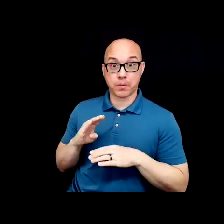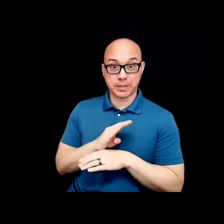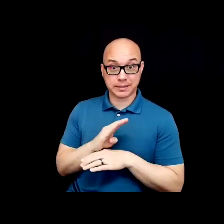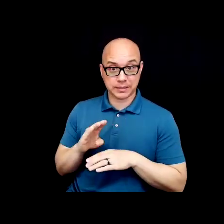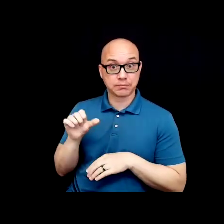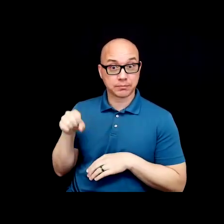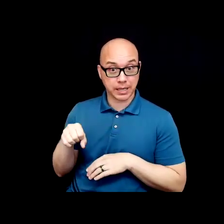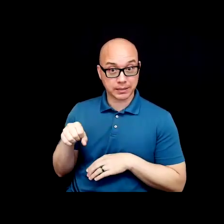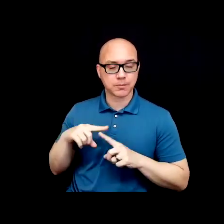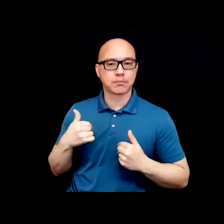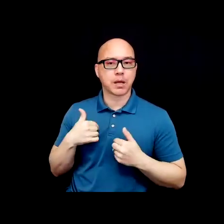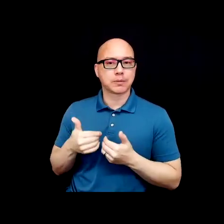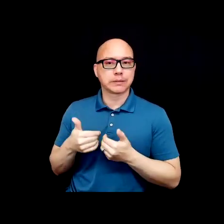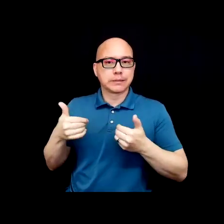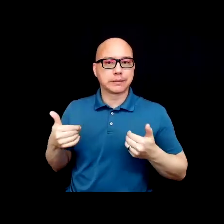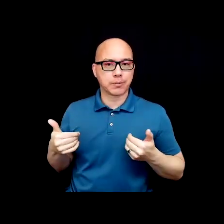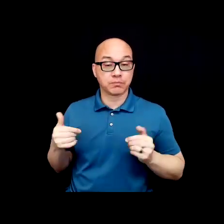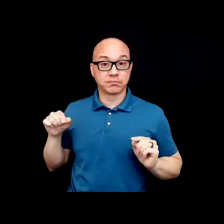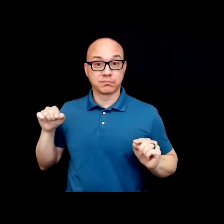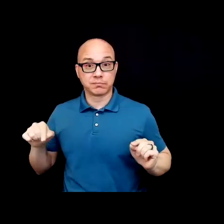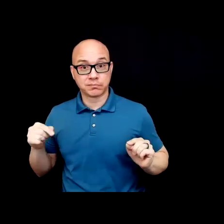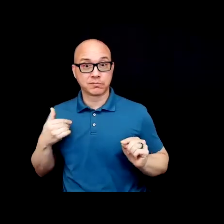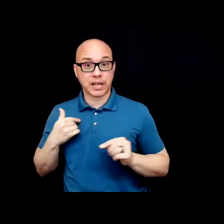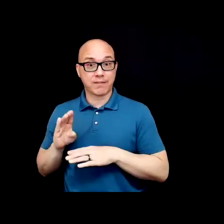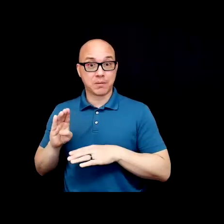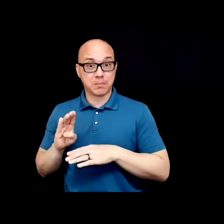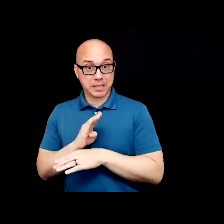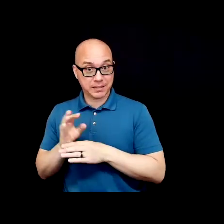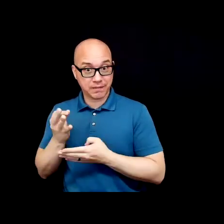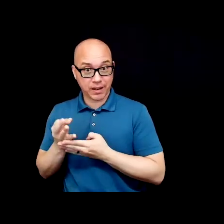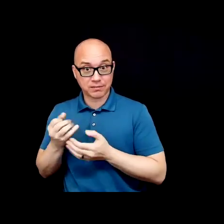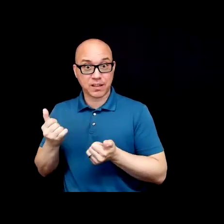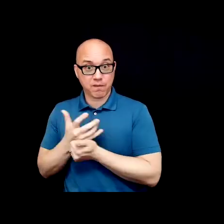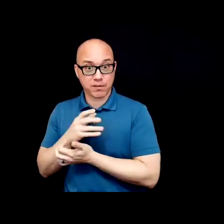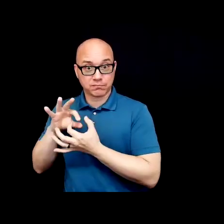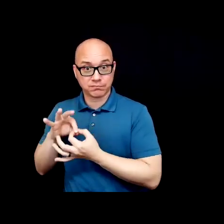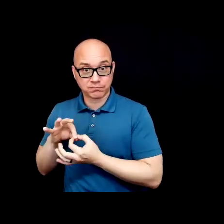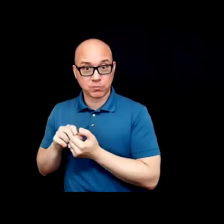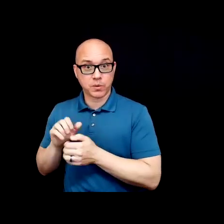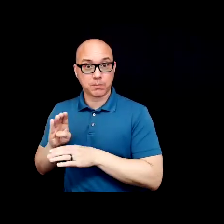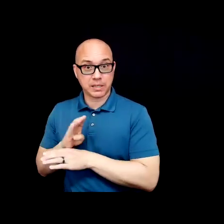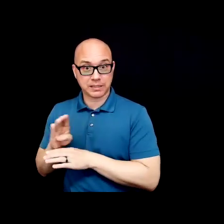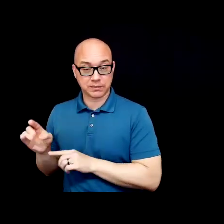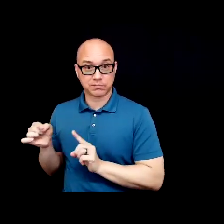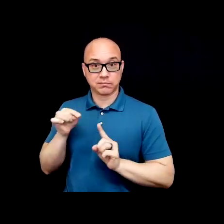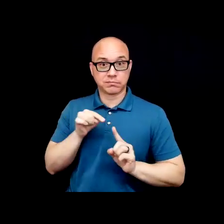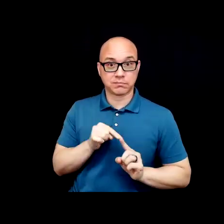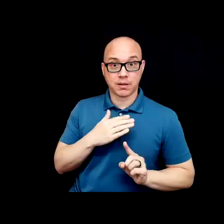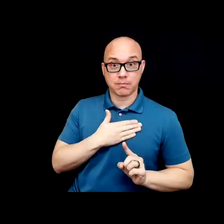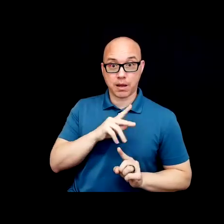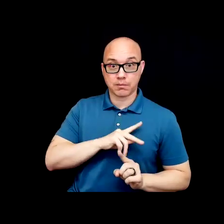And that separate person, that separate legal person, in my case, I have an LLC, Truex Law